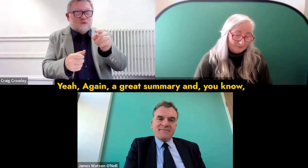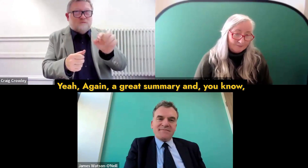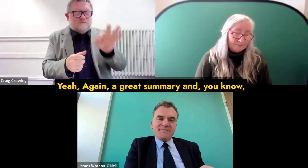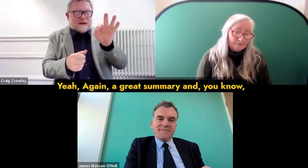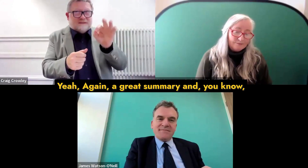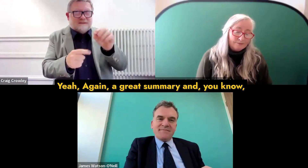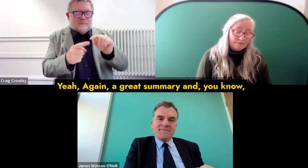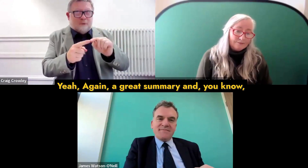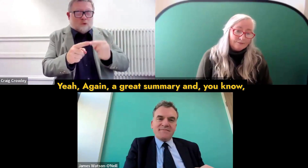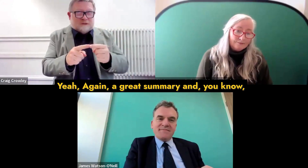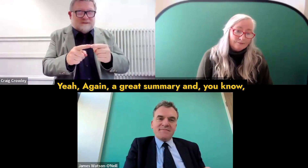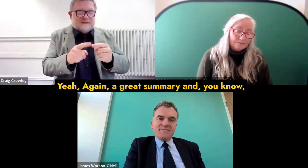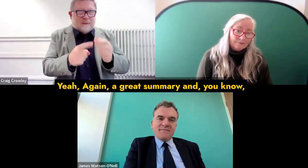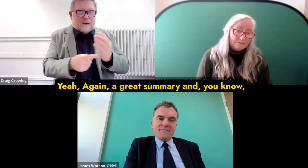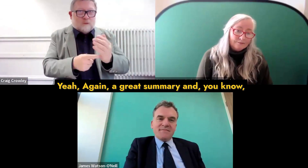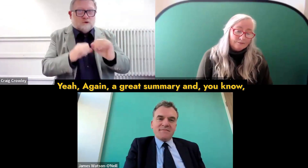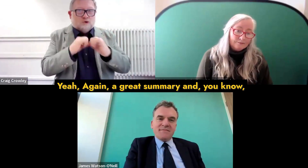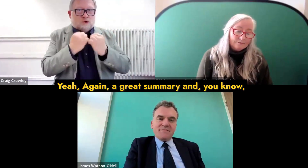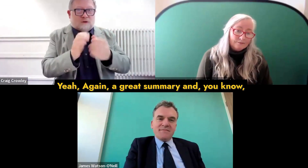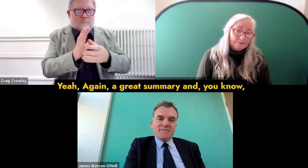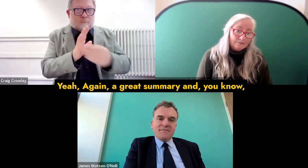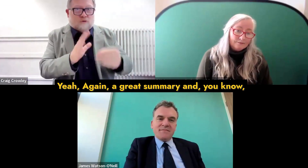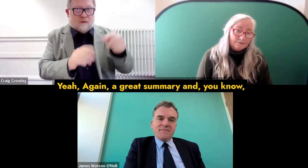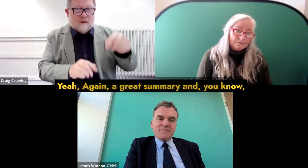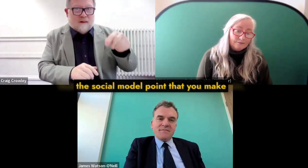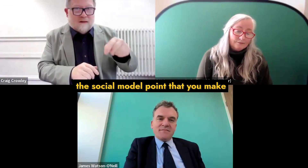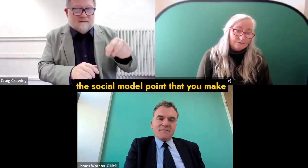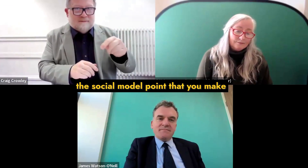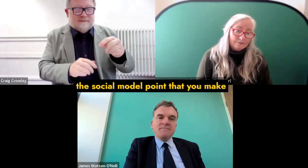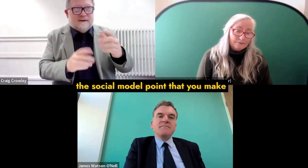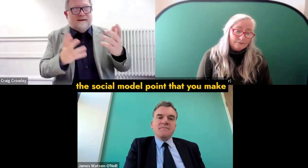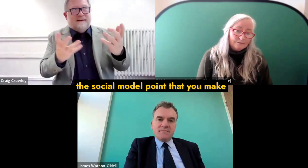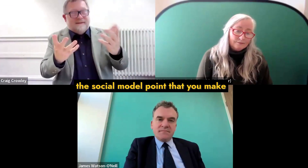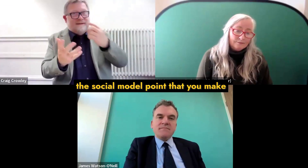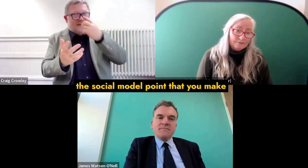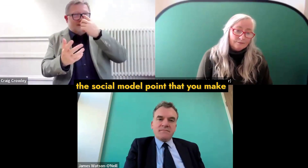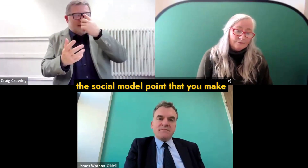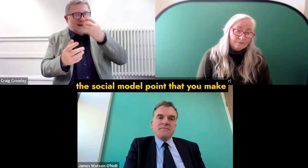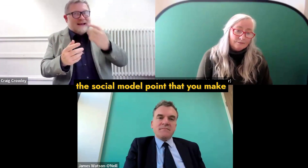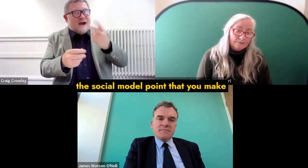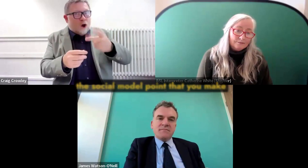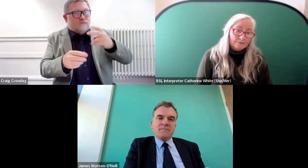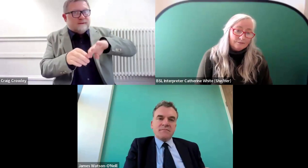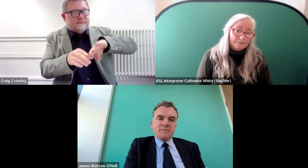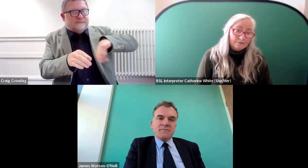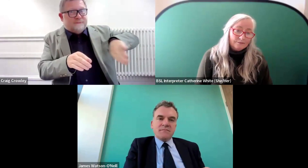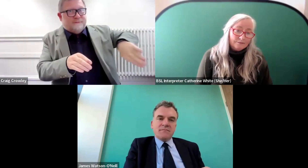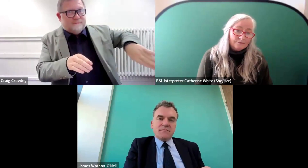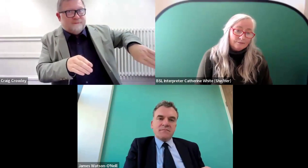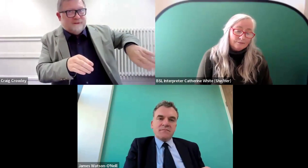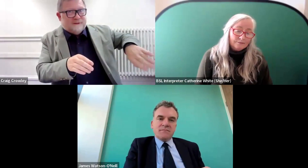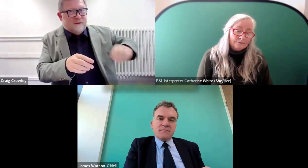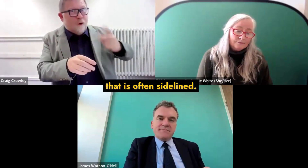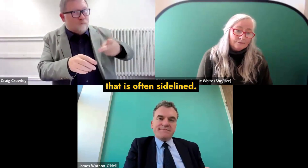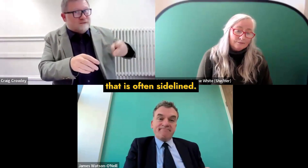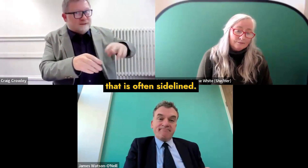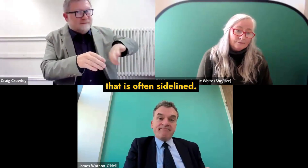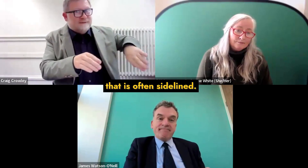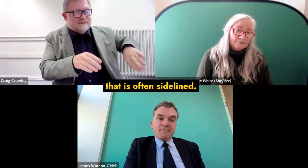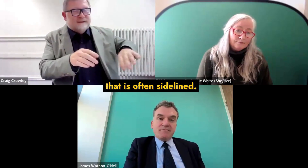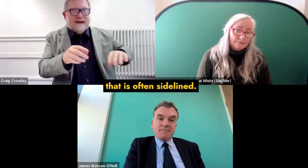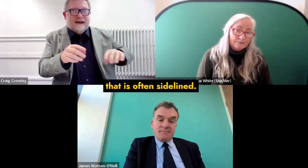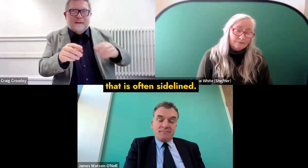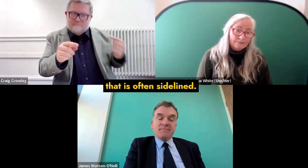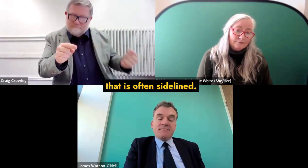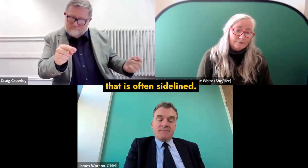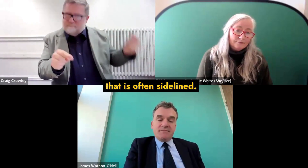Yeah, again, a great summary. And, you know, the social model point that you make, that is